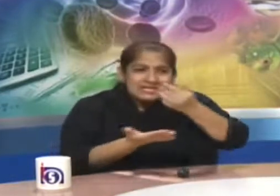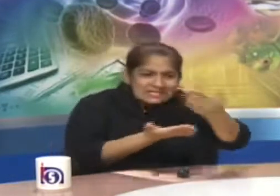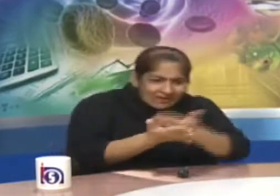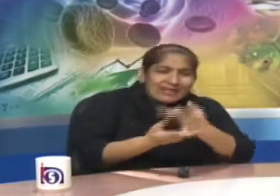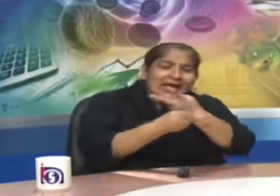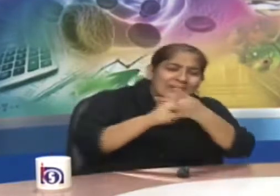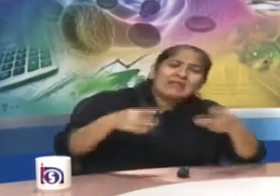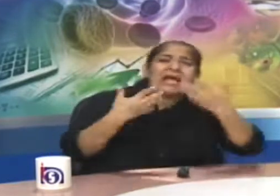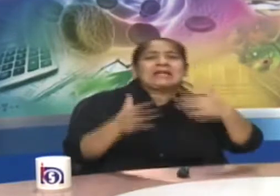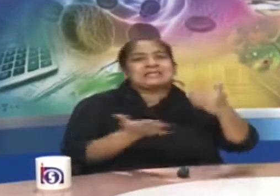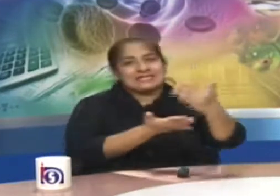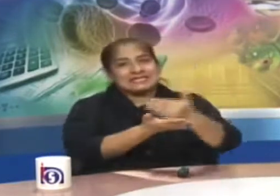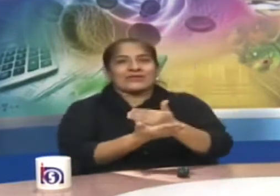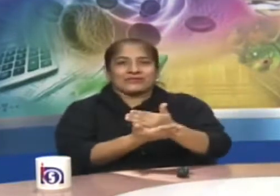dealing.